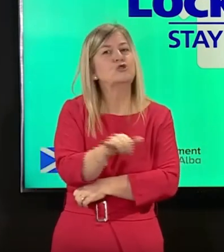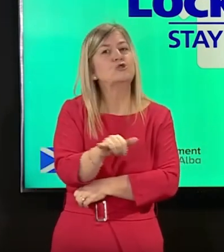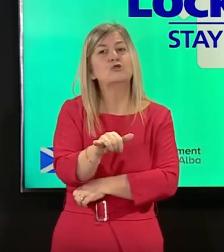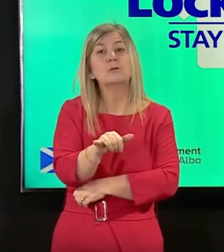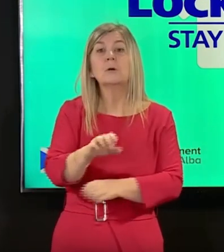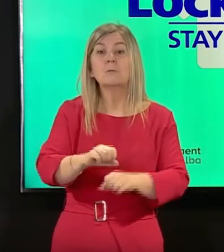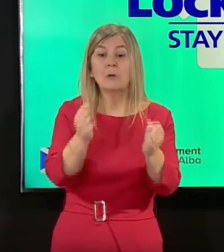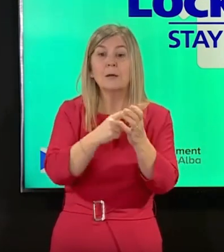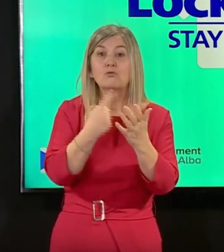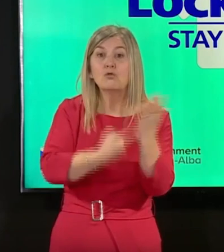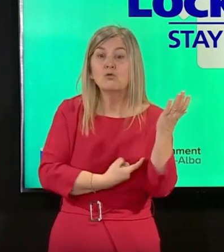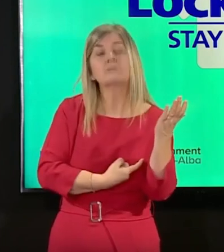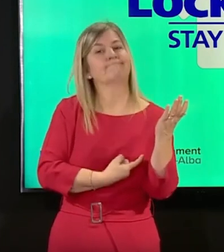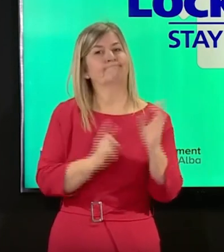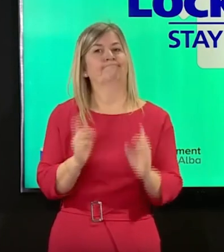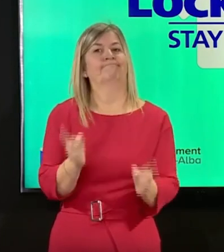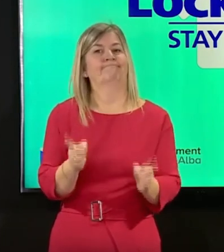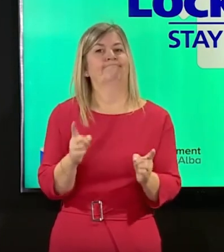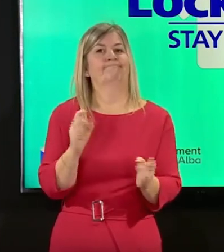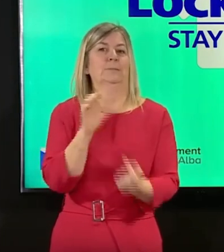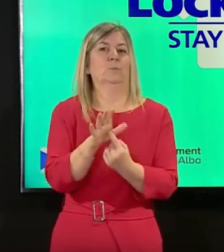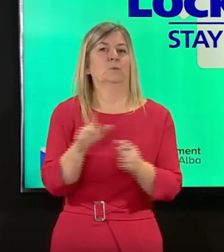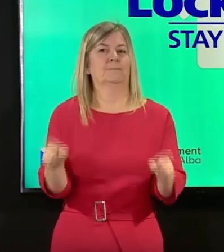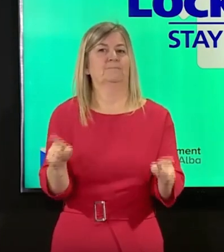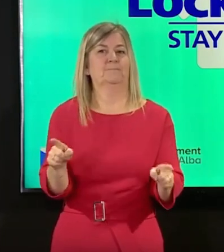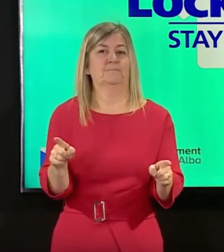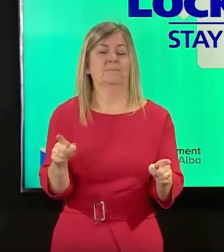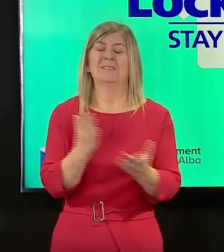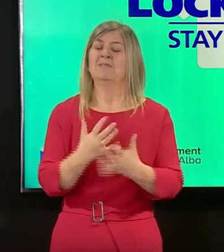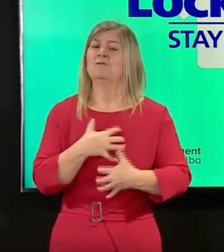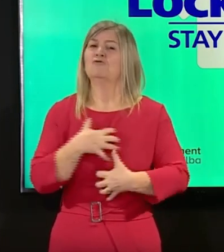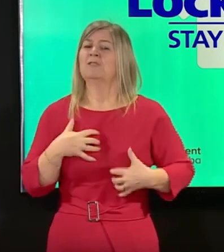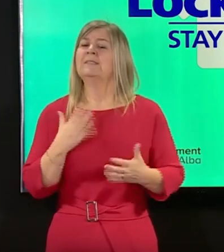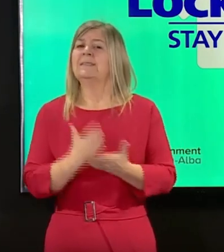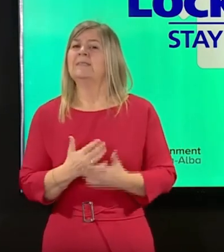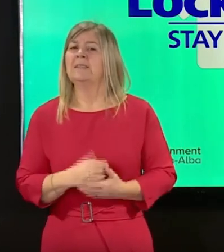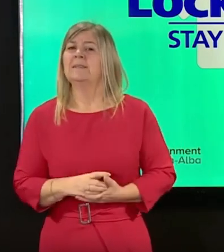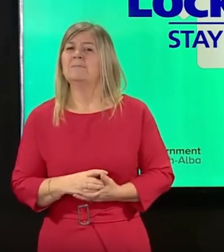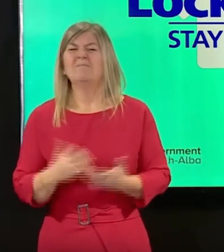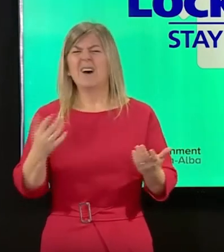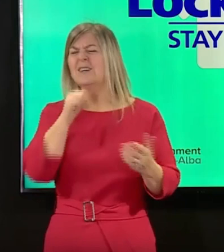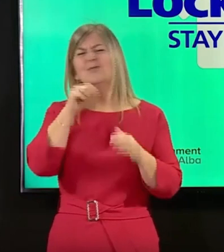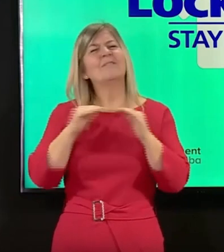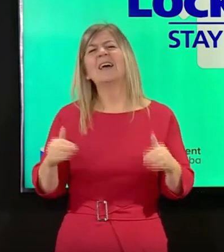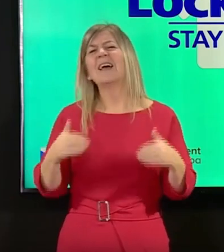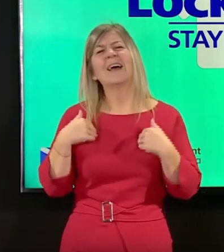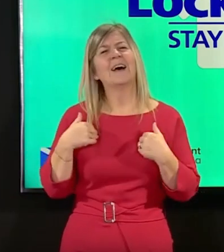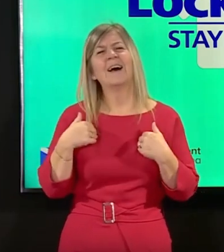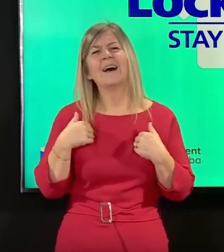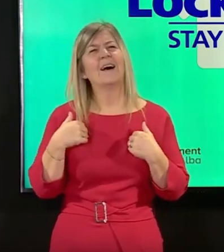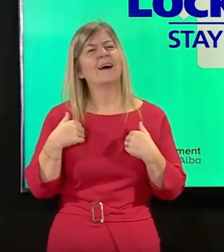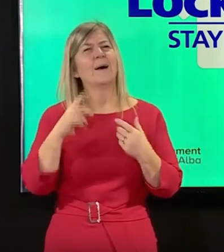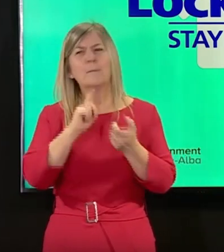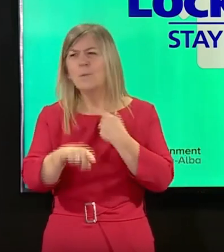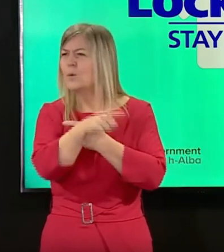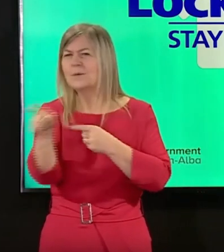government, I suppose that's not the most important thing, although believe me, it is really frustrating. But it's really unfair to the vast majority